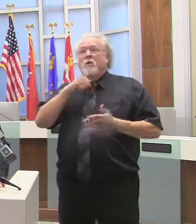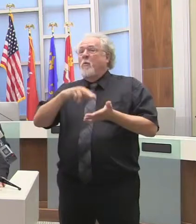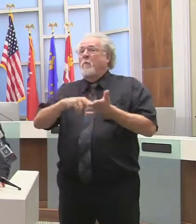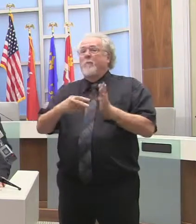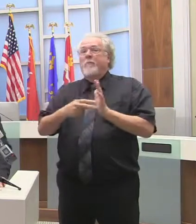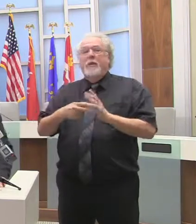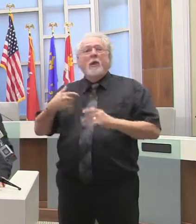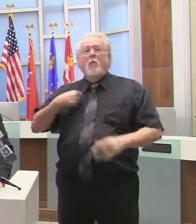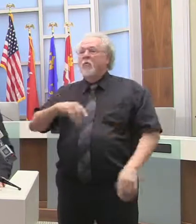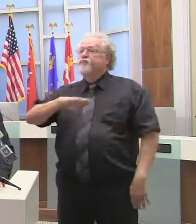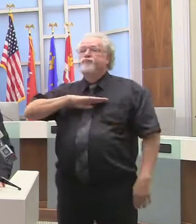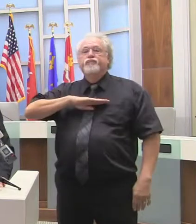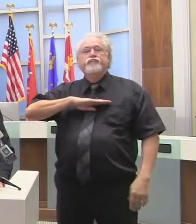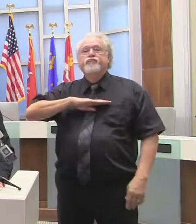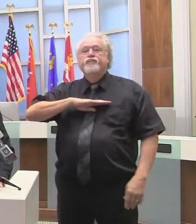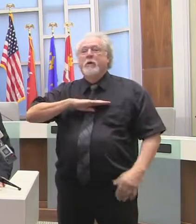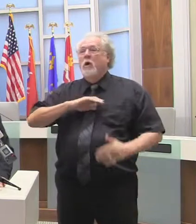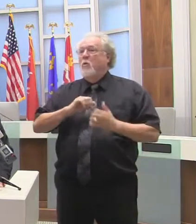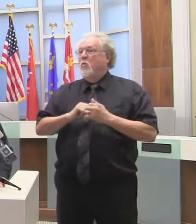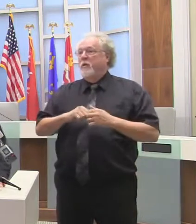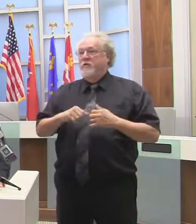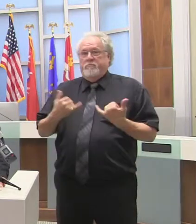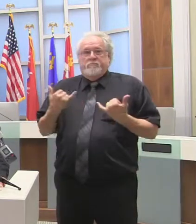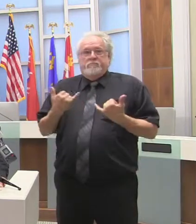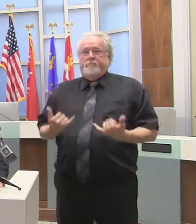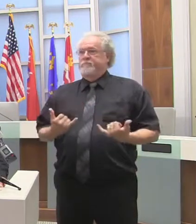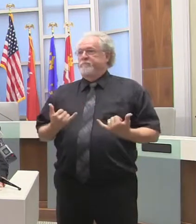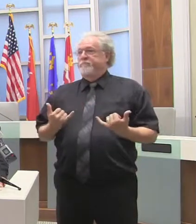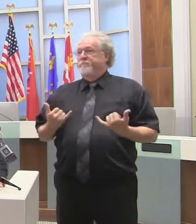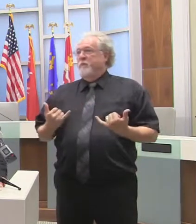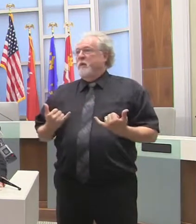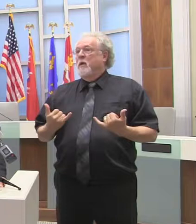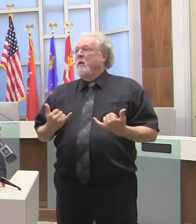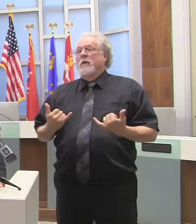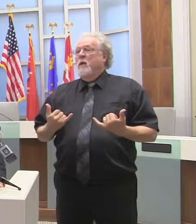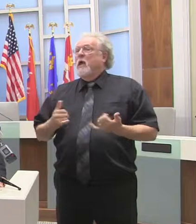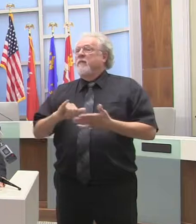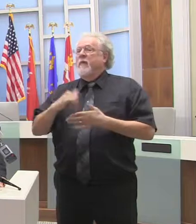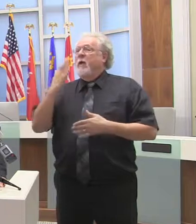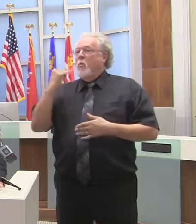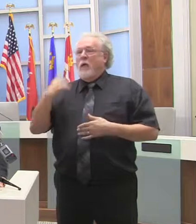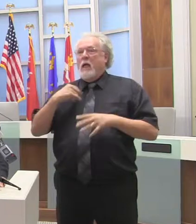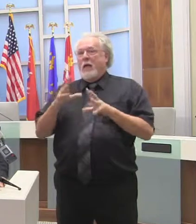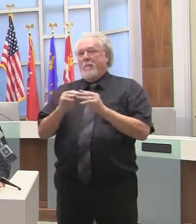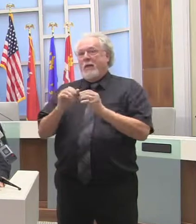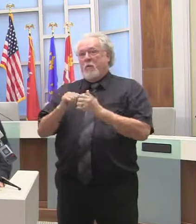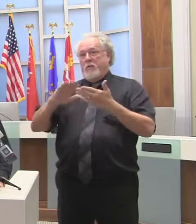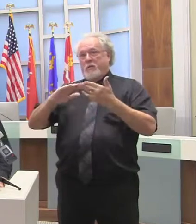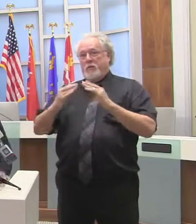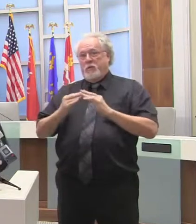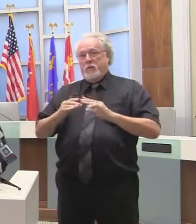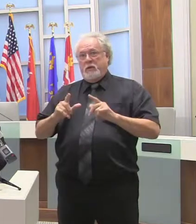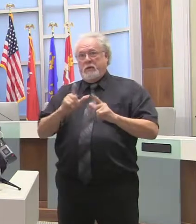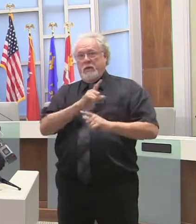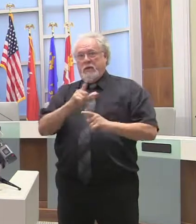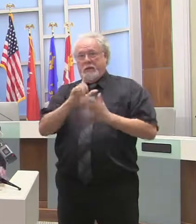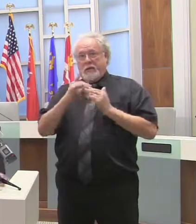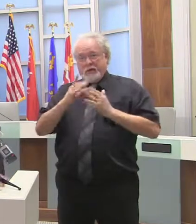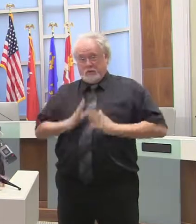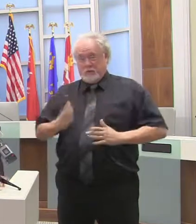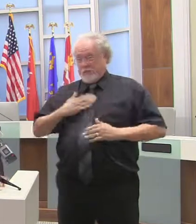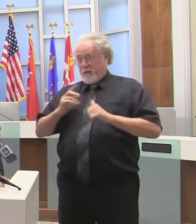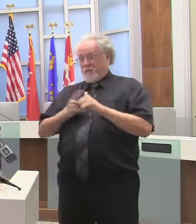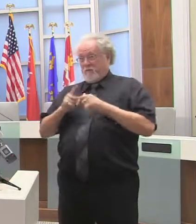that we are satisfied with the status quo. That is why I met with community leaders my first week